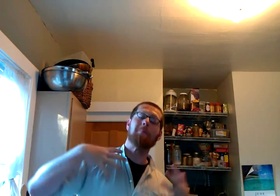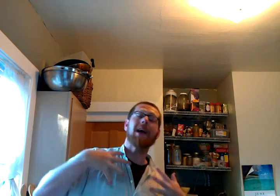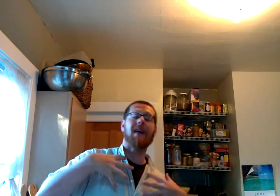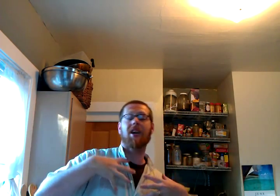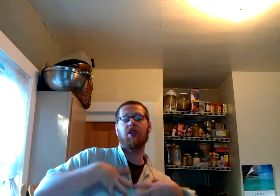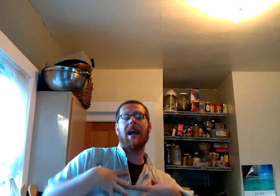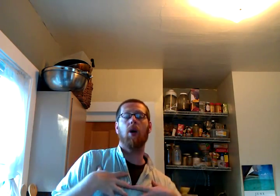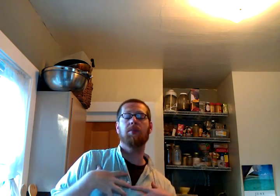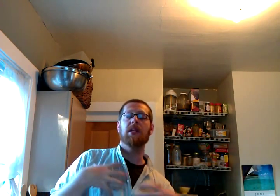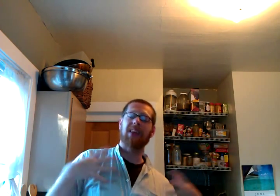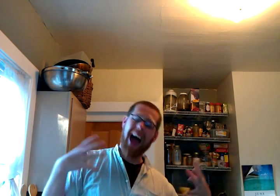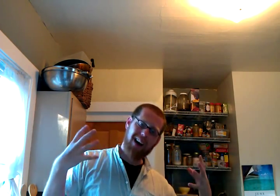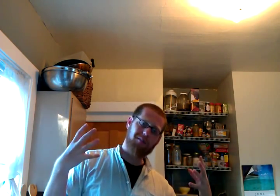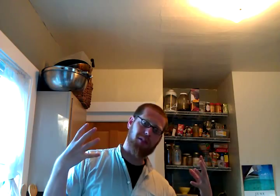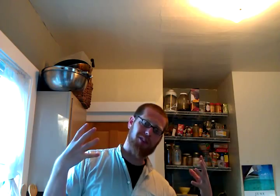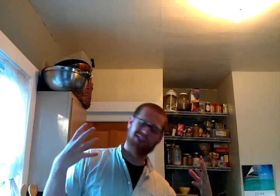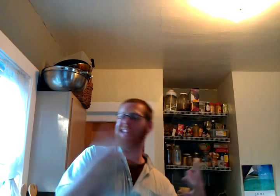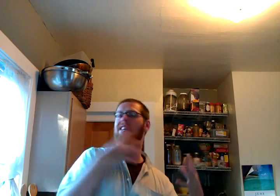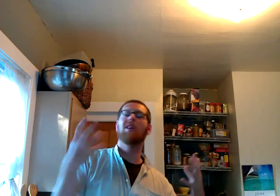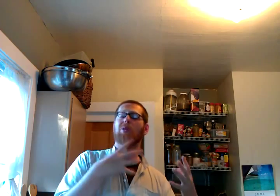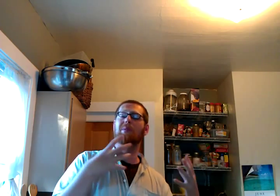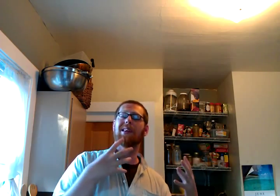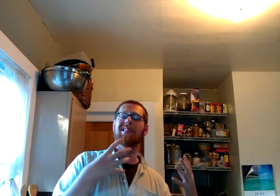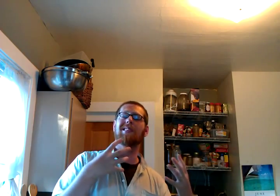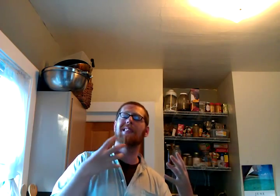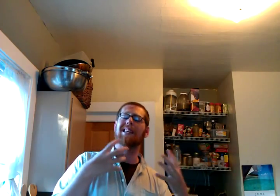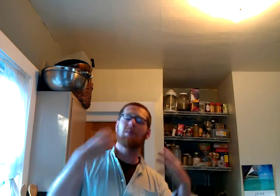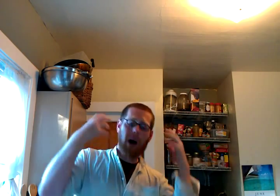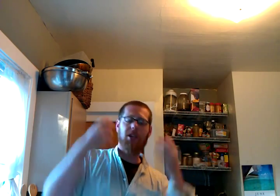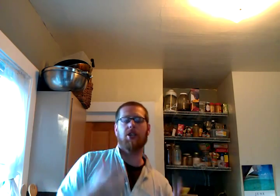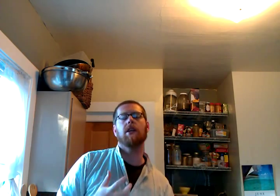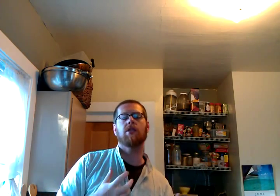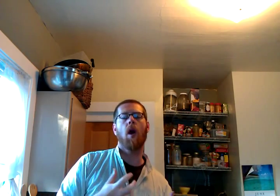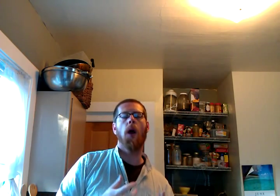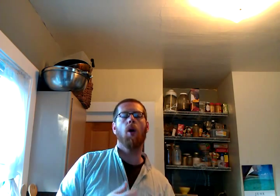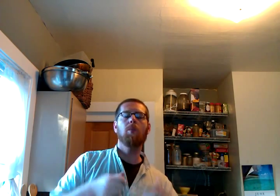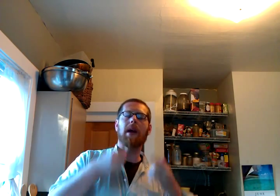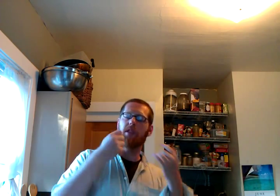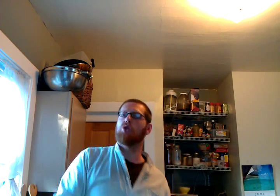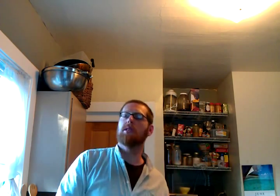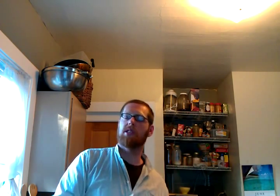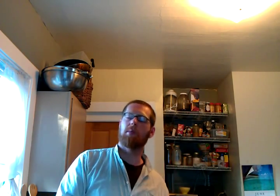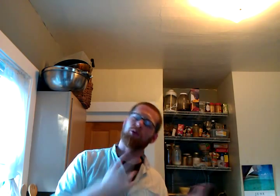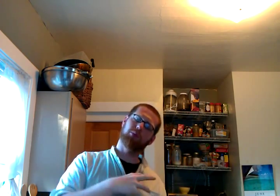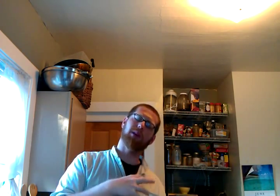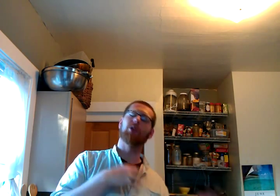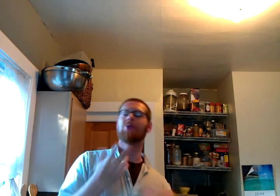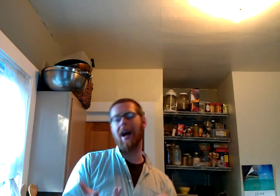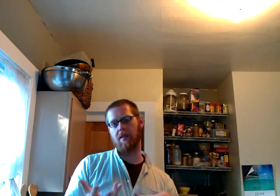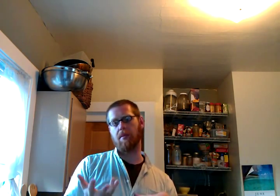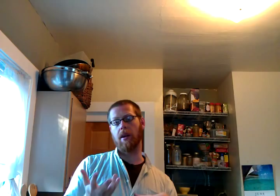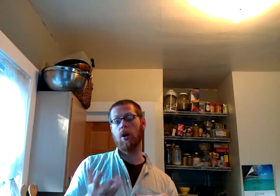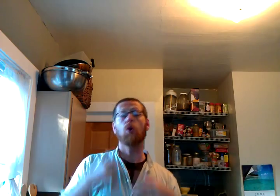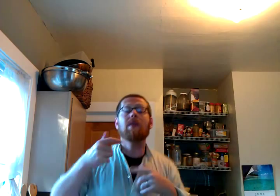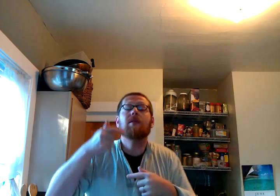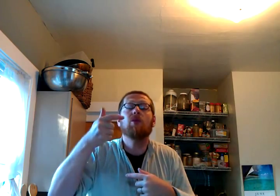have actually helped to have the skin color be a little less homogenous? Who made the choices about who to bring and who not to bring? Who even knew it